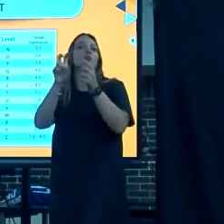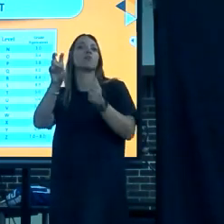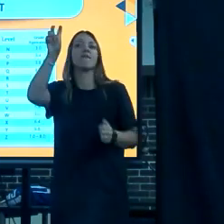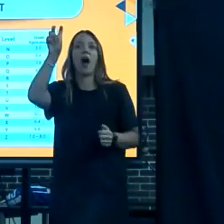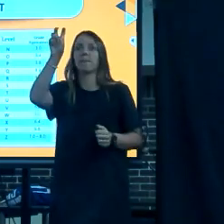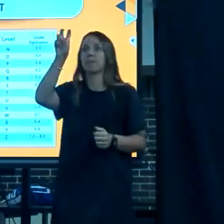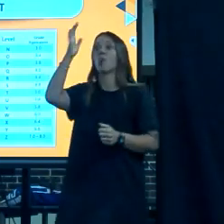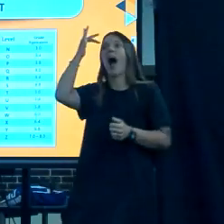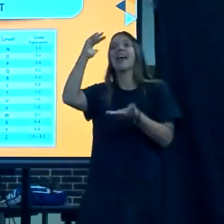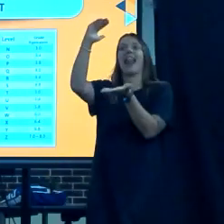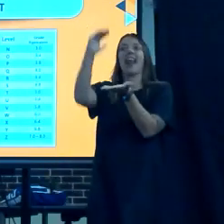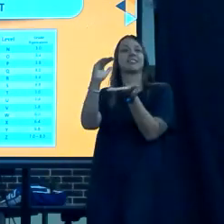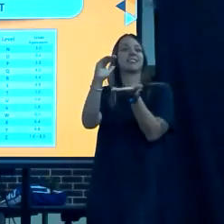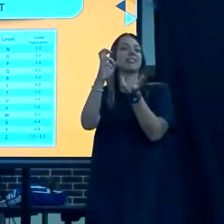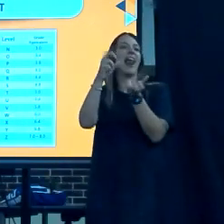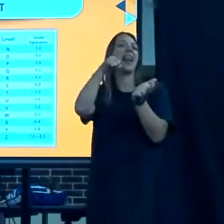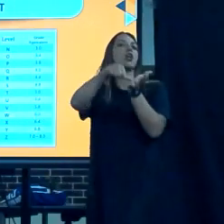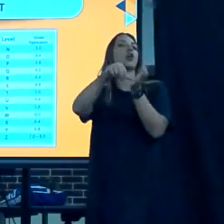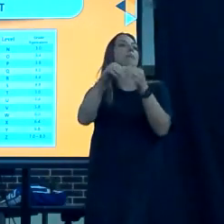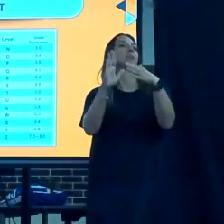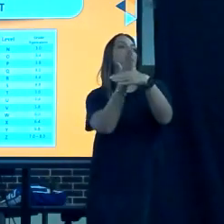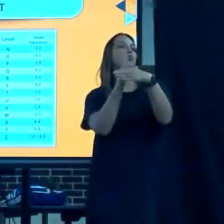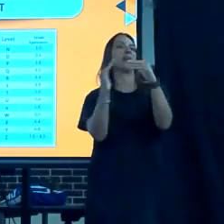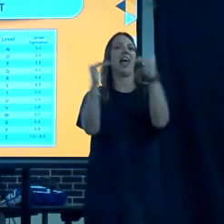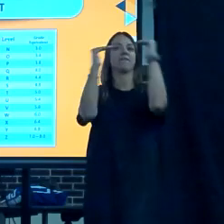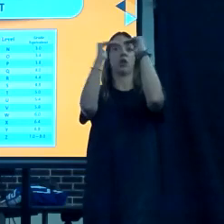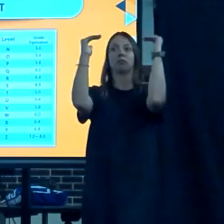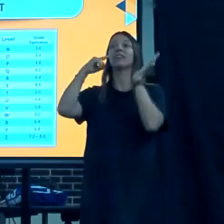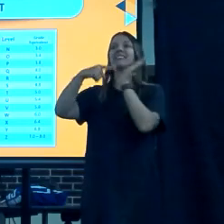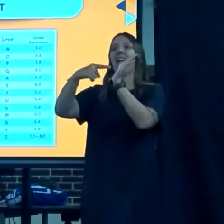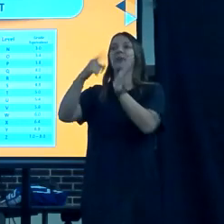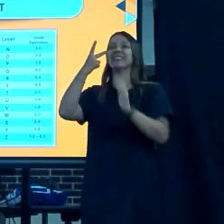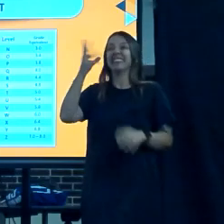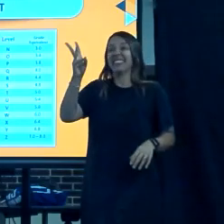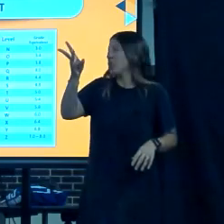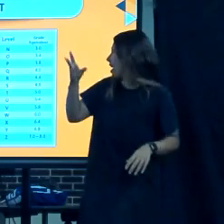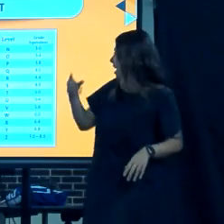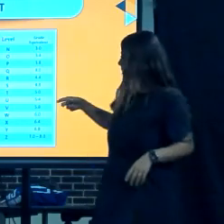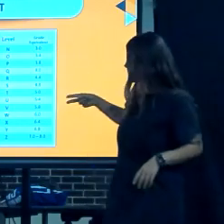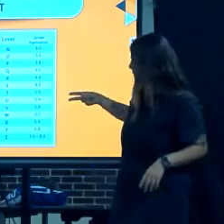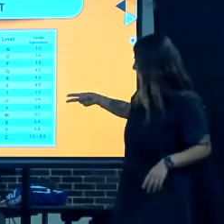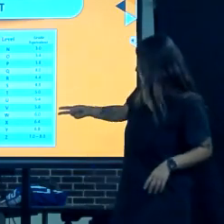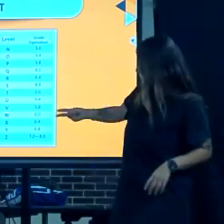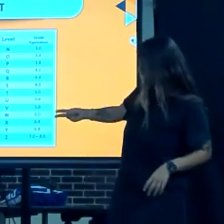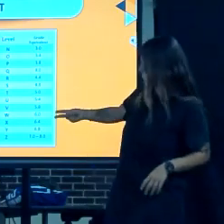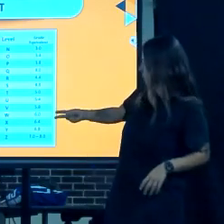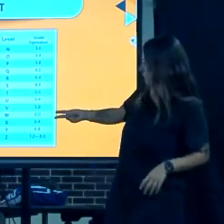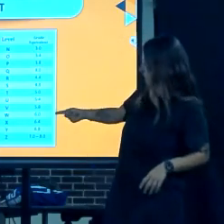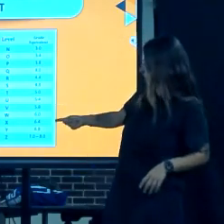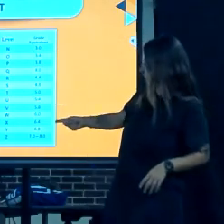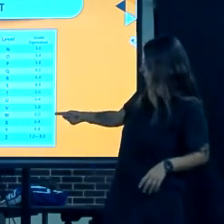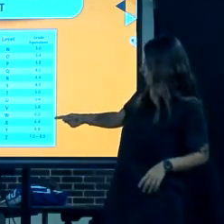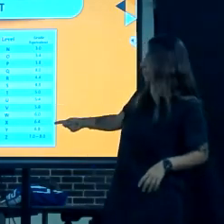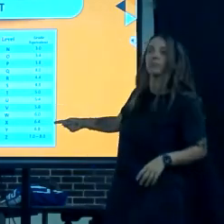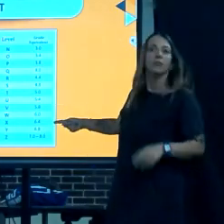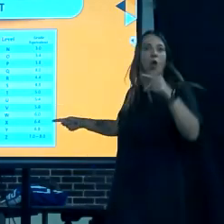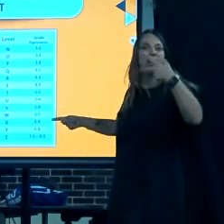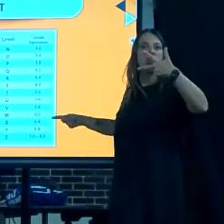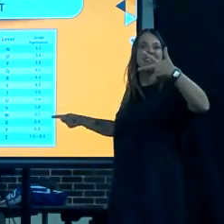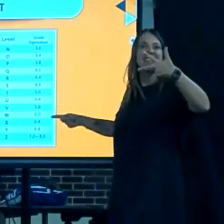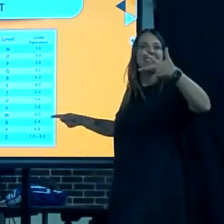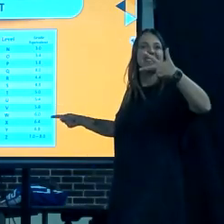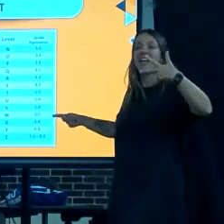more difficult and more challenging to move up because there's less levels in between those areas of growth. As you can see